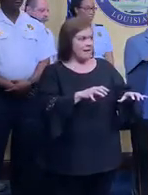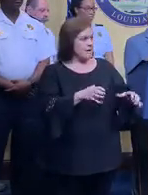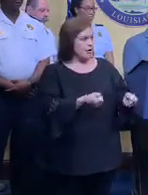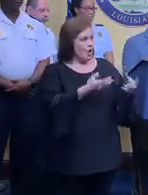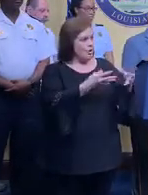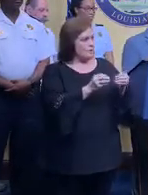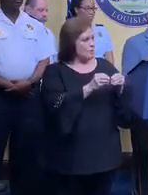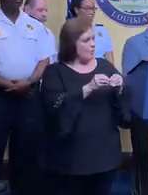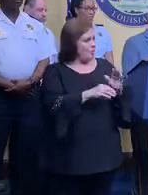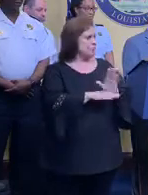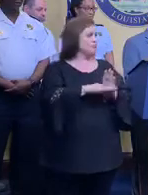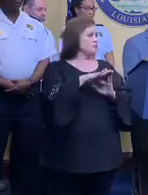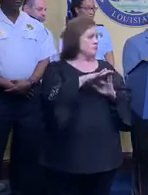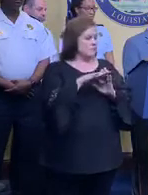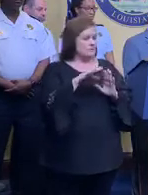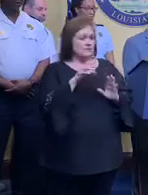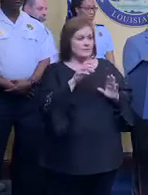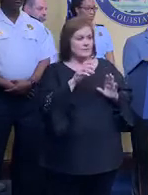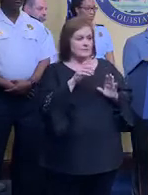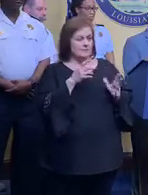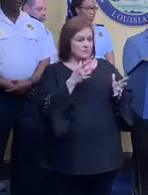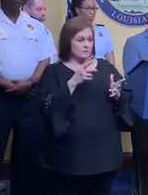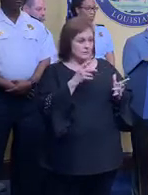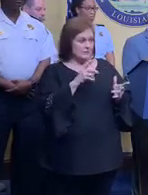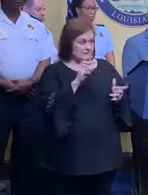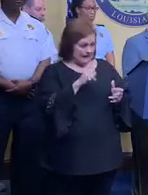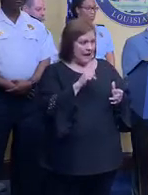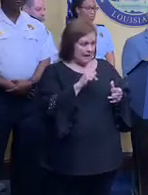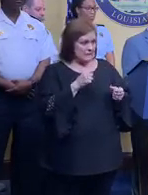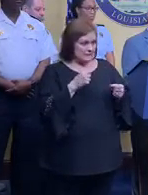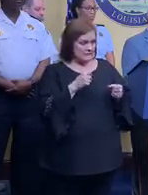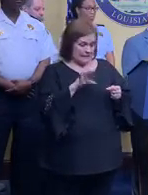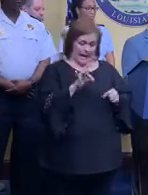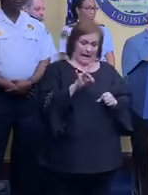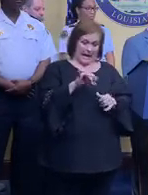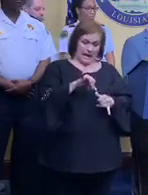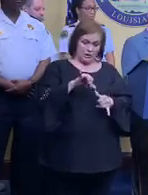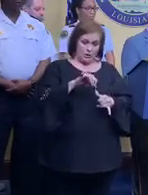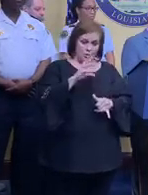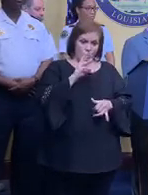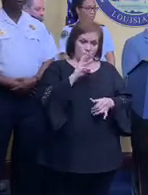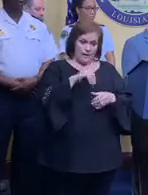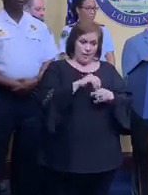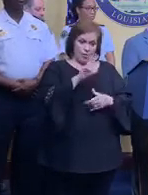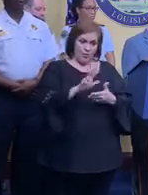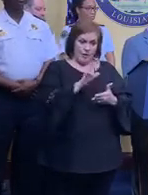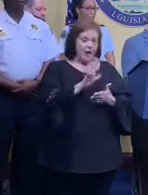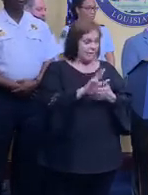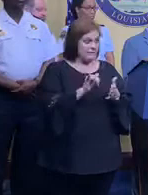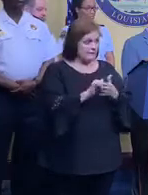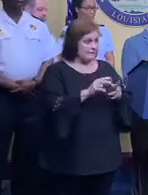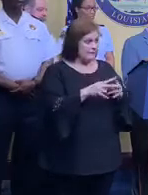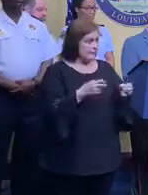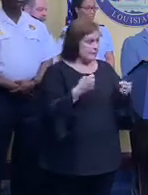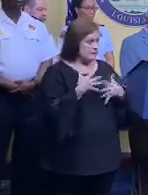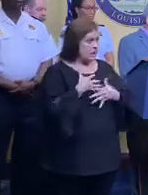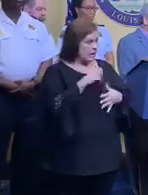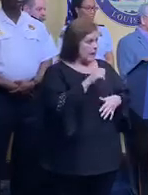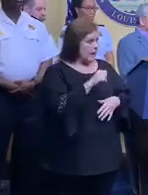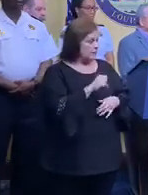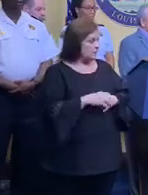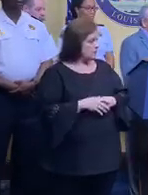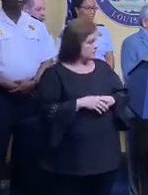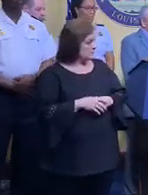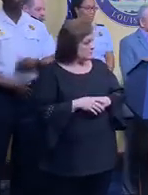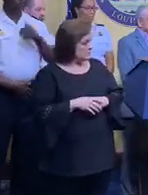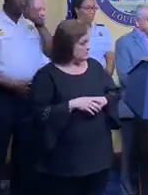and then the water backs up. So it's just this situation. Is it scary? Yes, 8 inches of water in 3 hours, it is very scary. Kimberly Kirk,